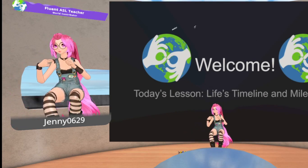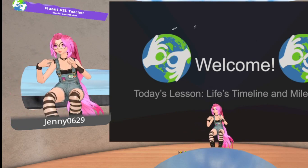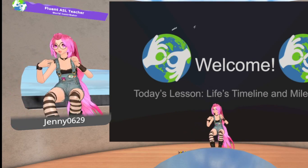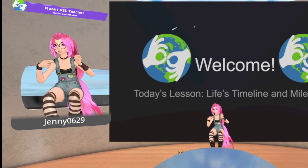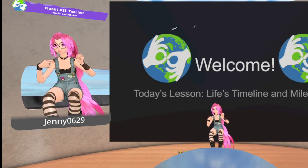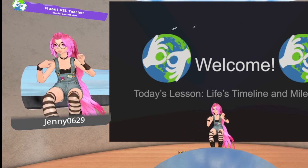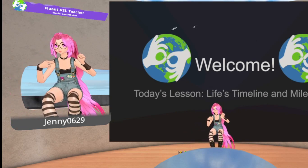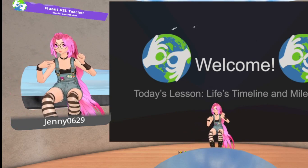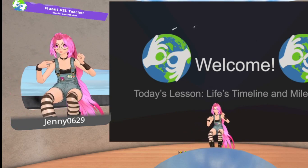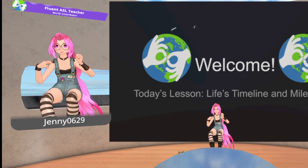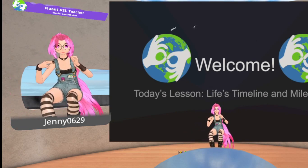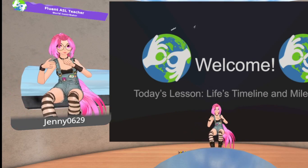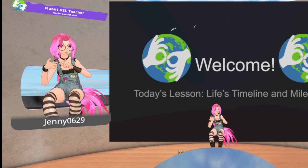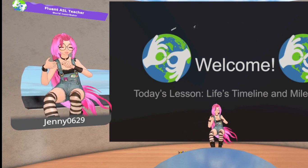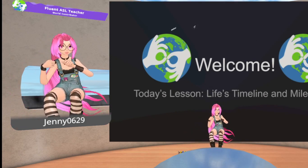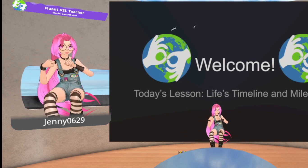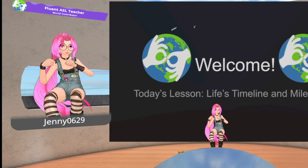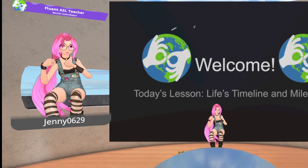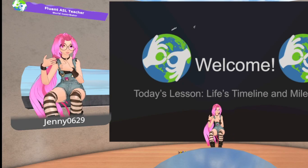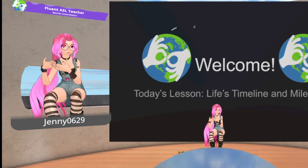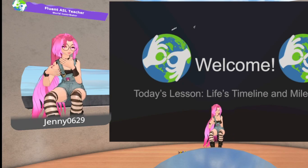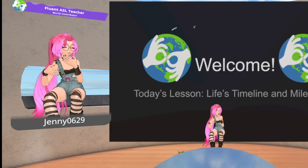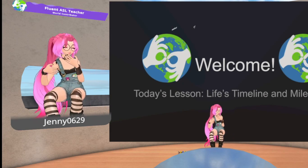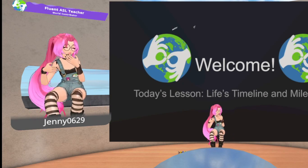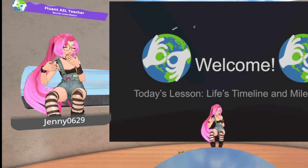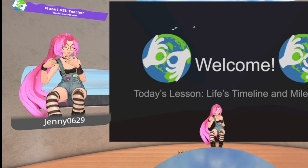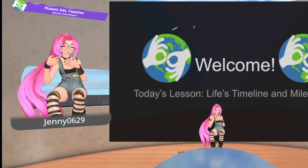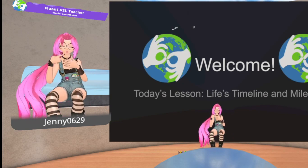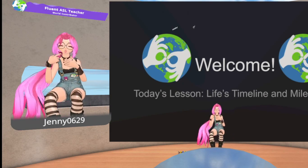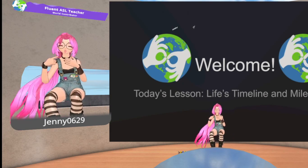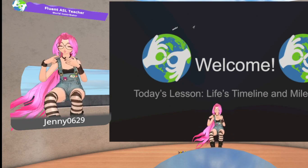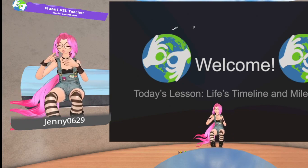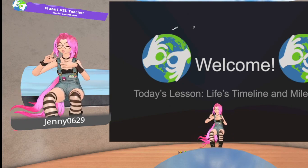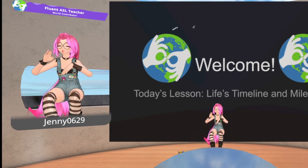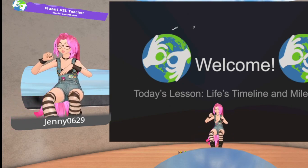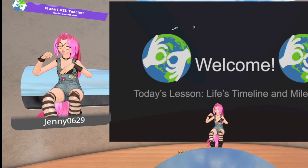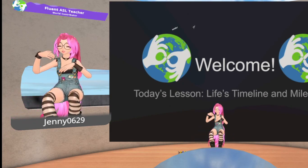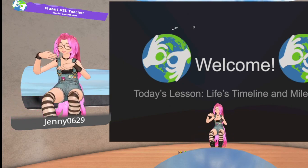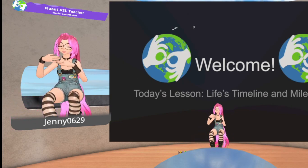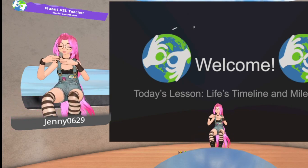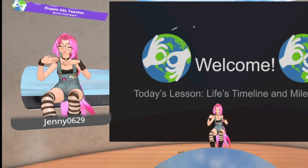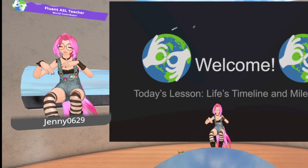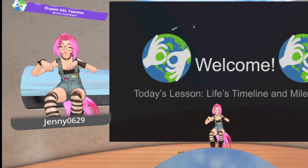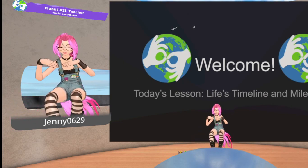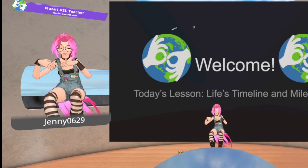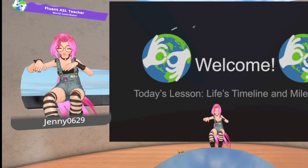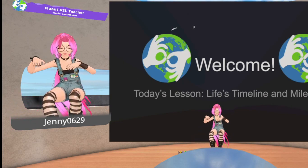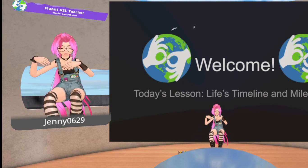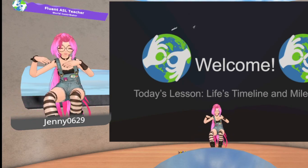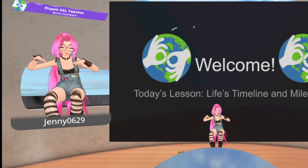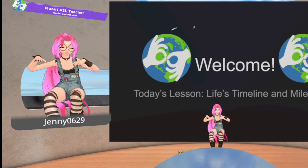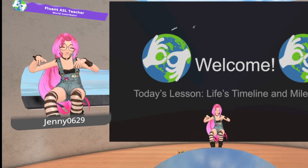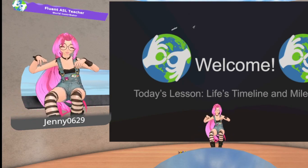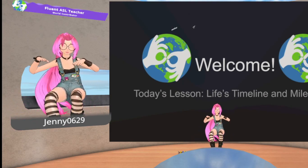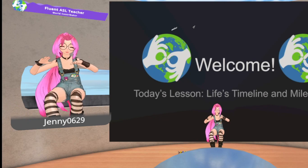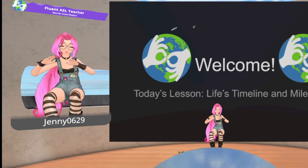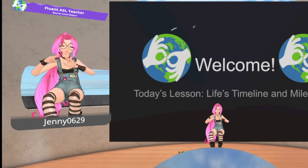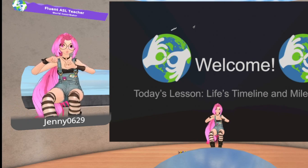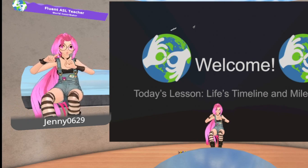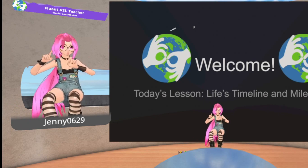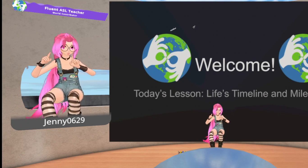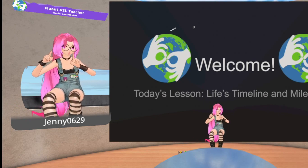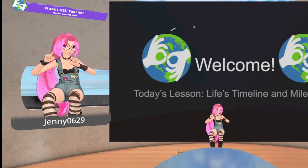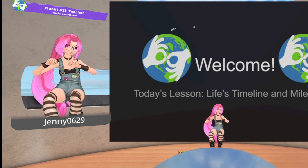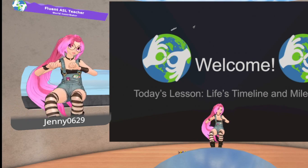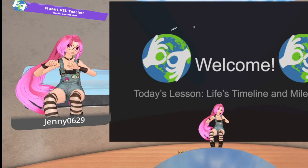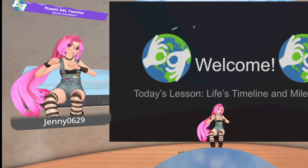rules. Really quick, for those of you who are new, like I said, we want to always be using optimized avatars.